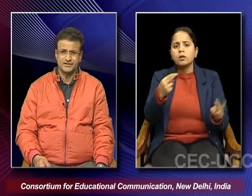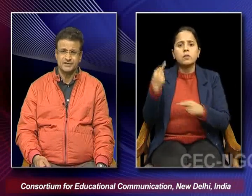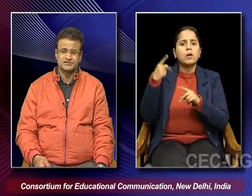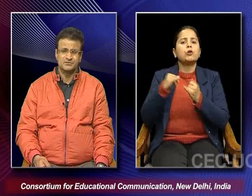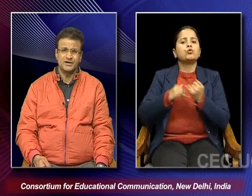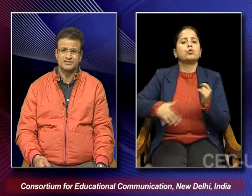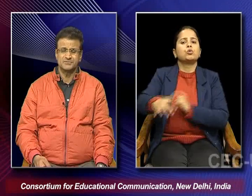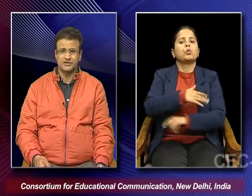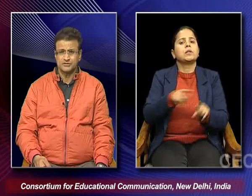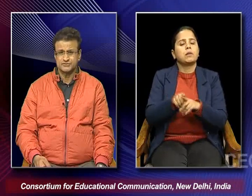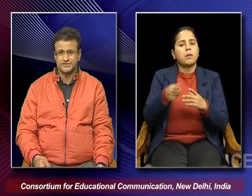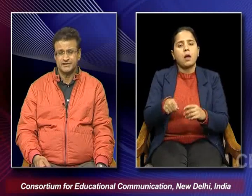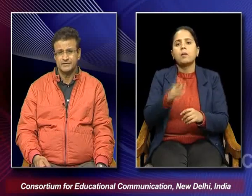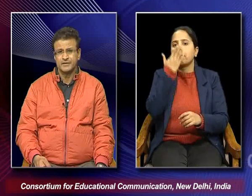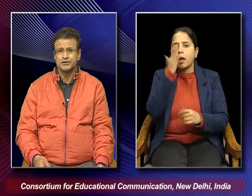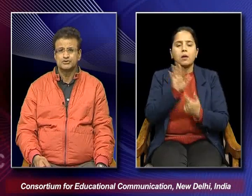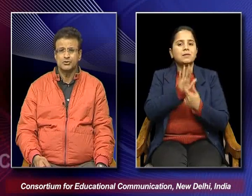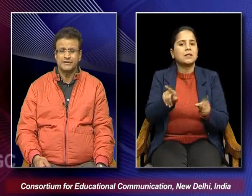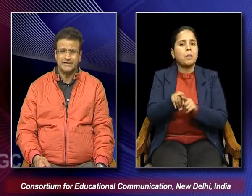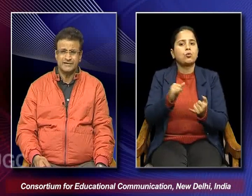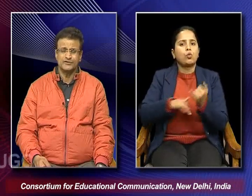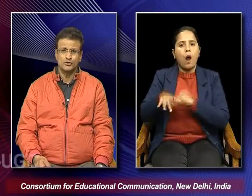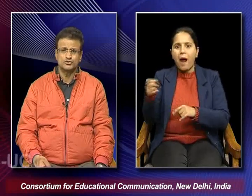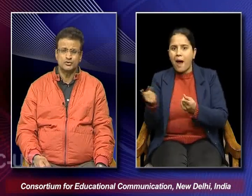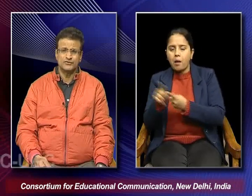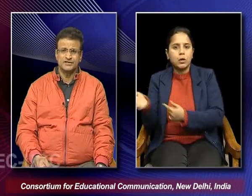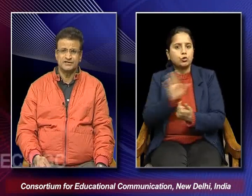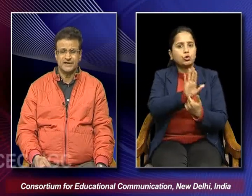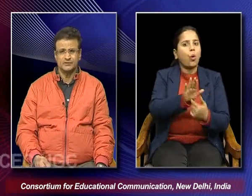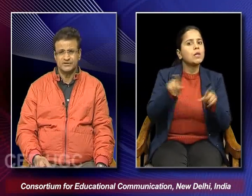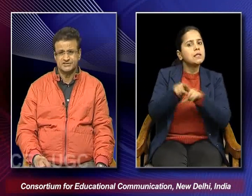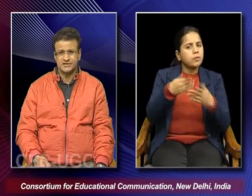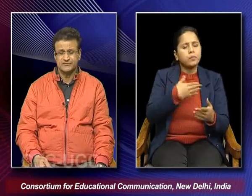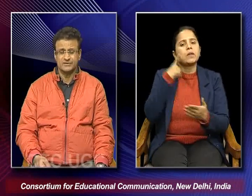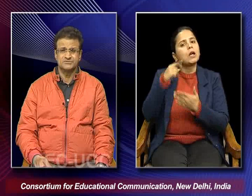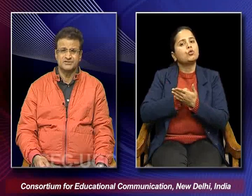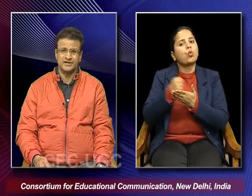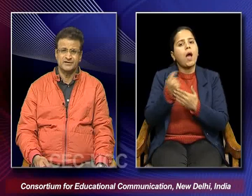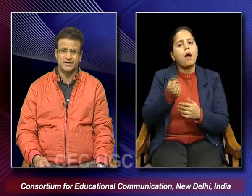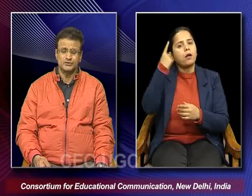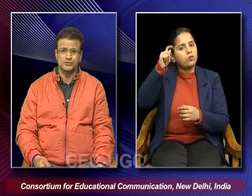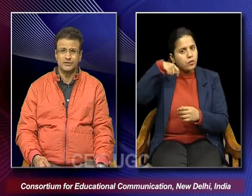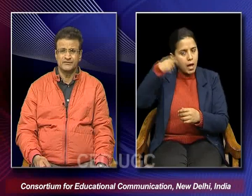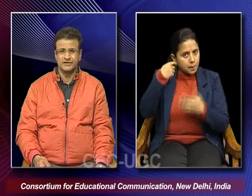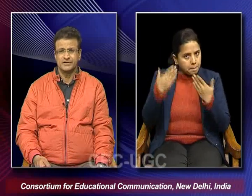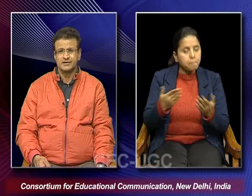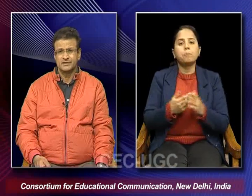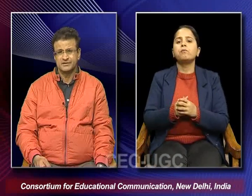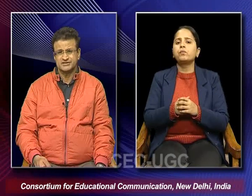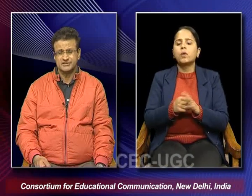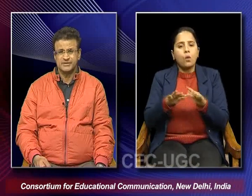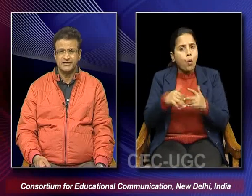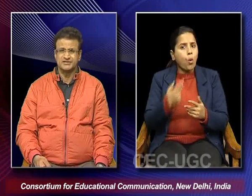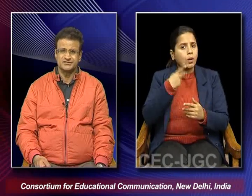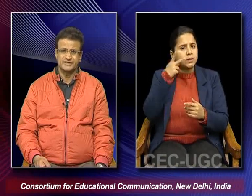society, cinema is a mirror of society. So in that way also we try to understand films and try to in a way